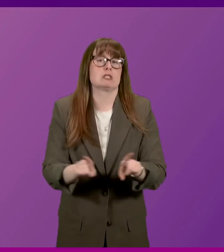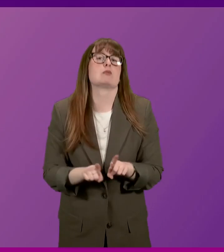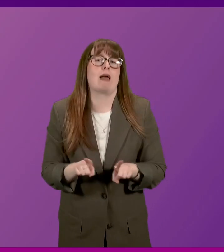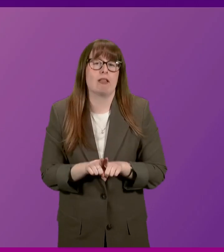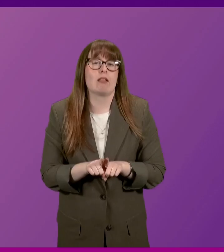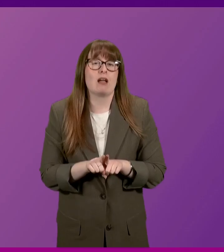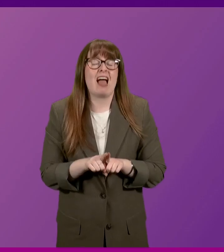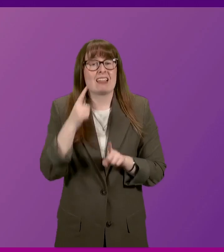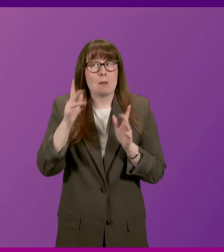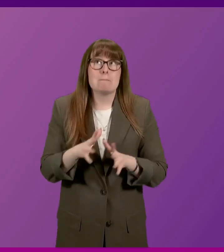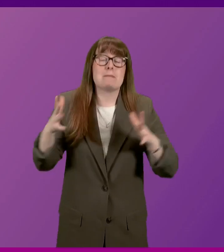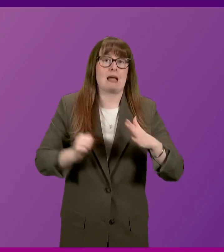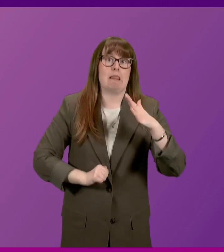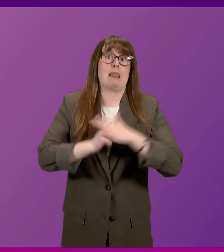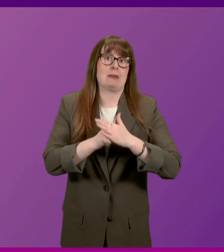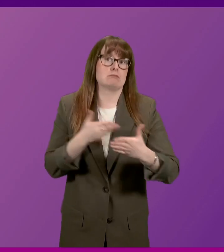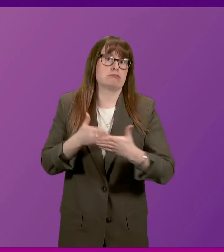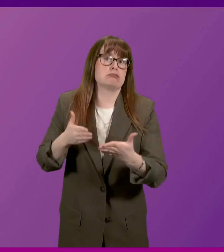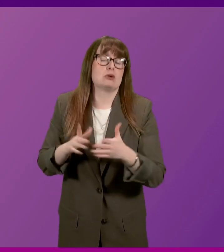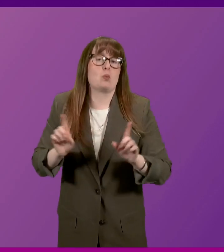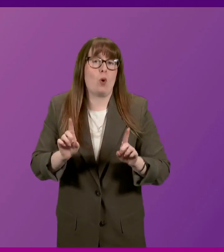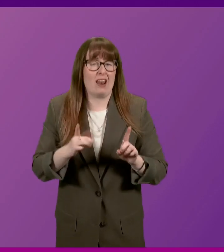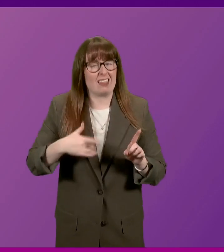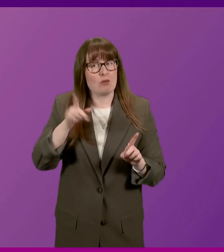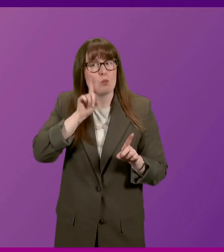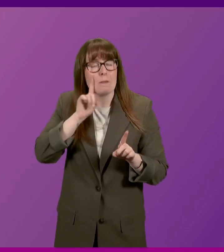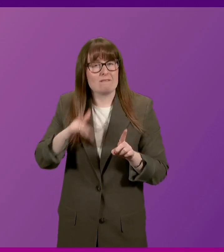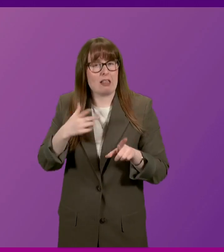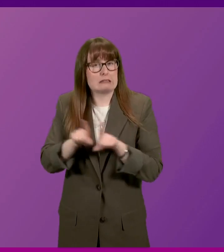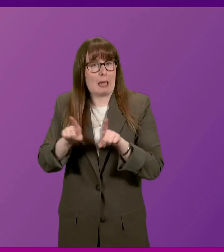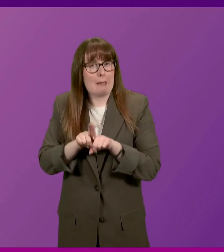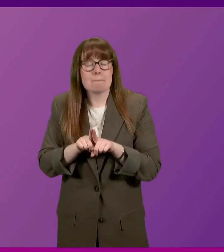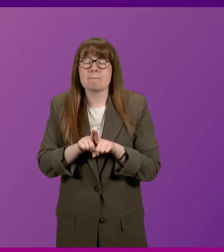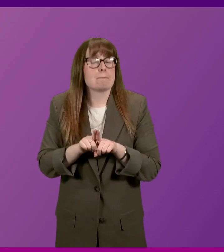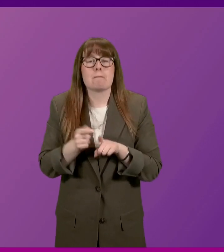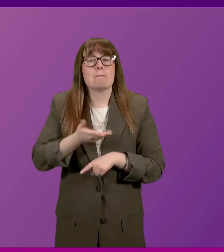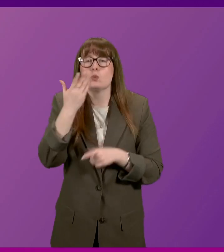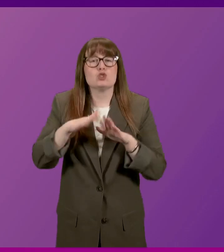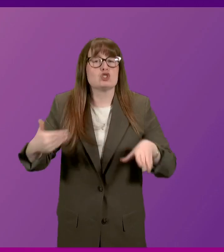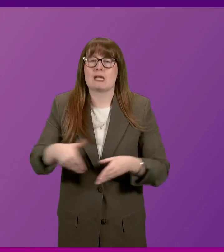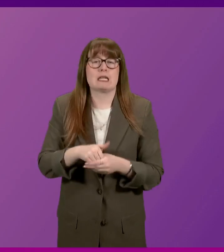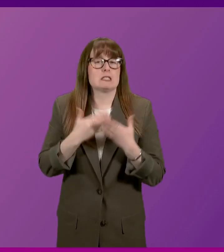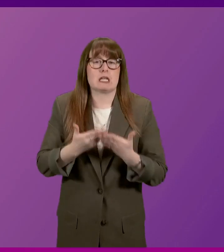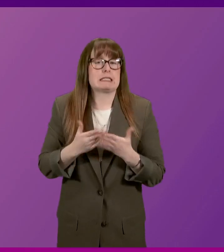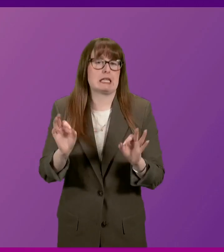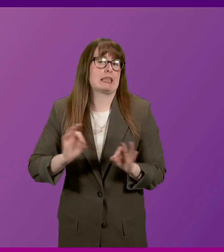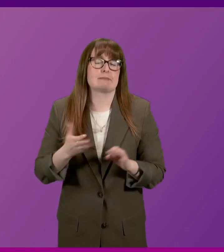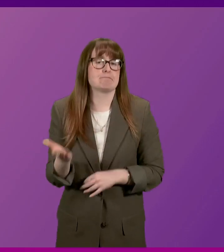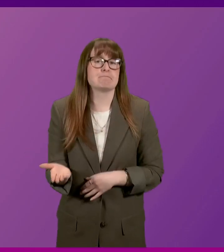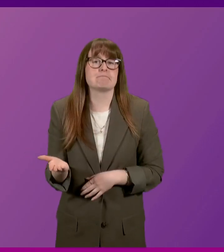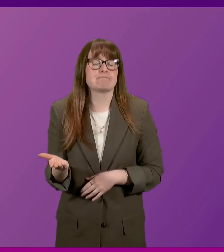I think the biggest limitation we felt and the women felt was that we didn't involve children in the study.